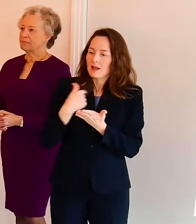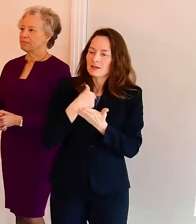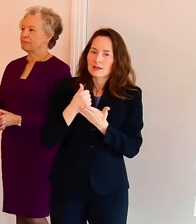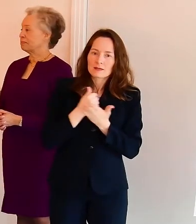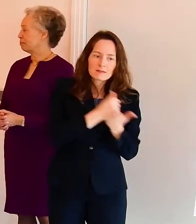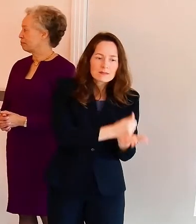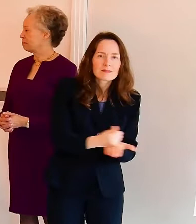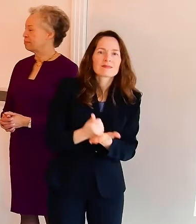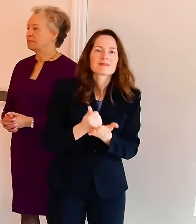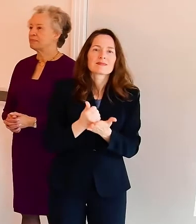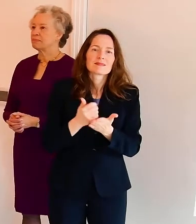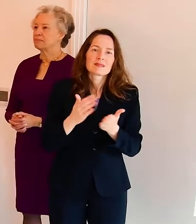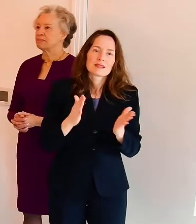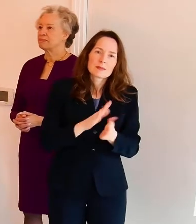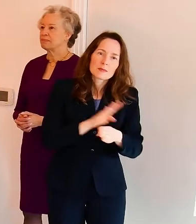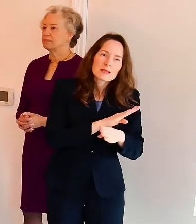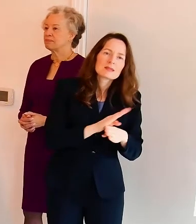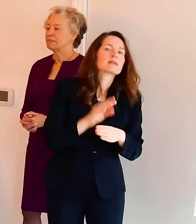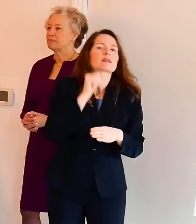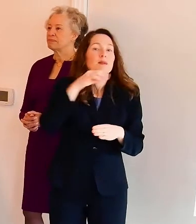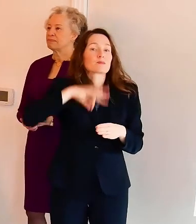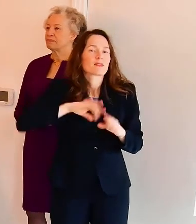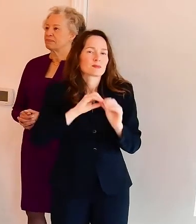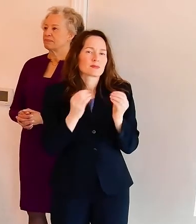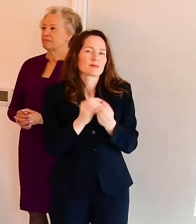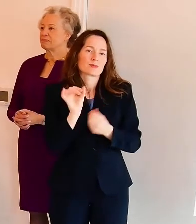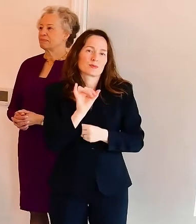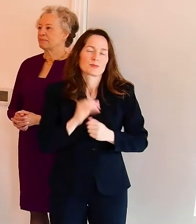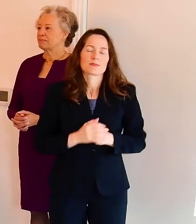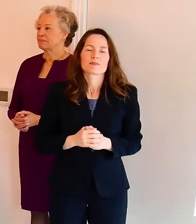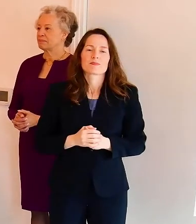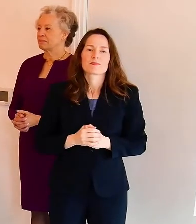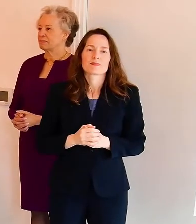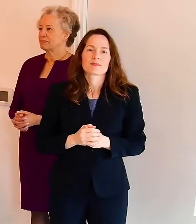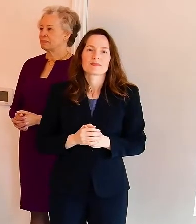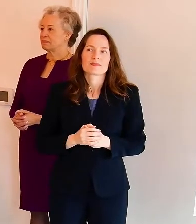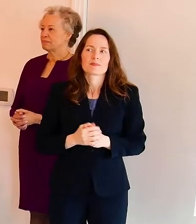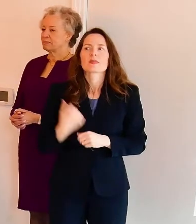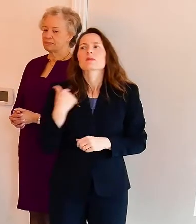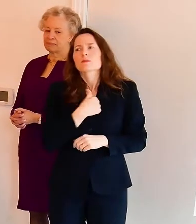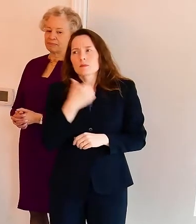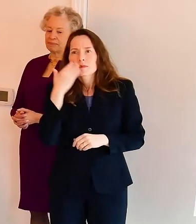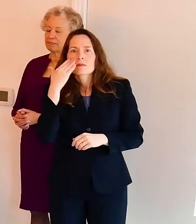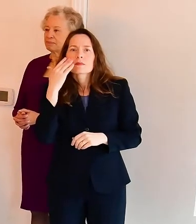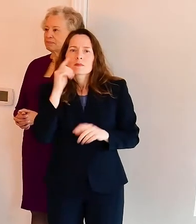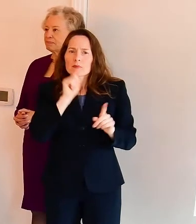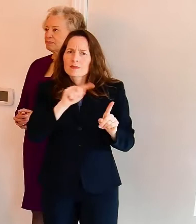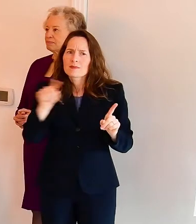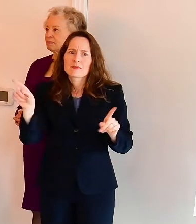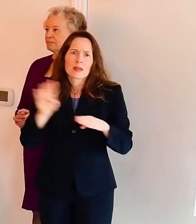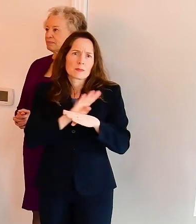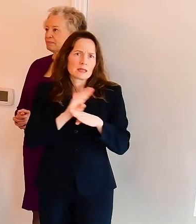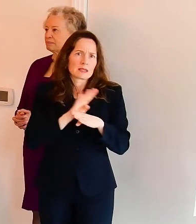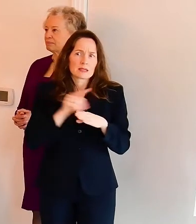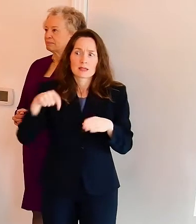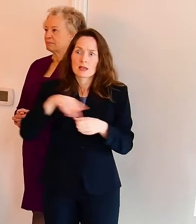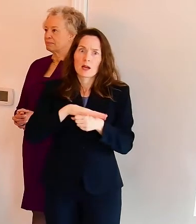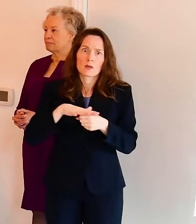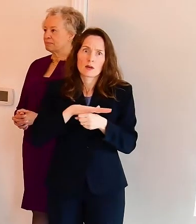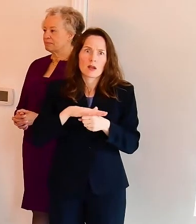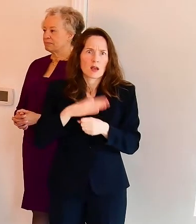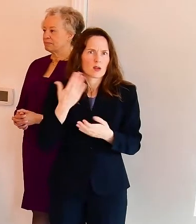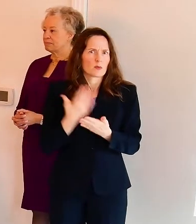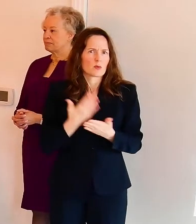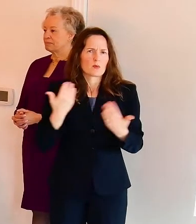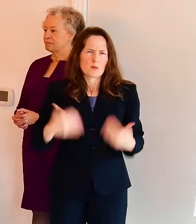local nonprofit organizations as well. As we all know, businesses in the region have shown that they are so incredibly resilient over the past